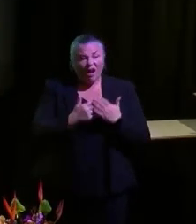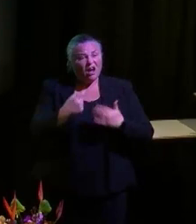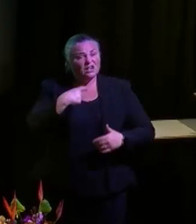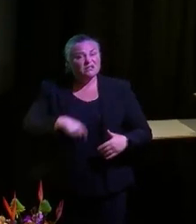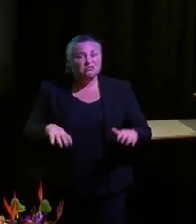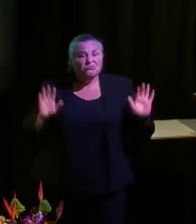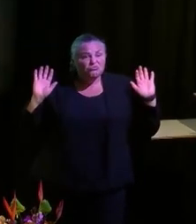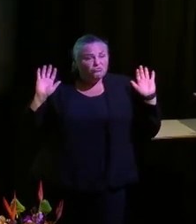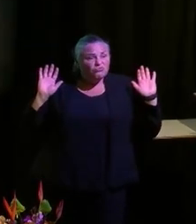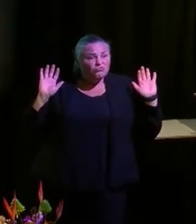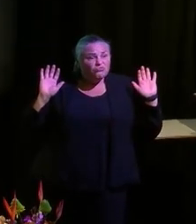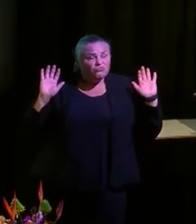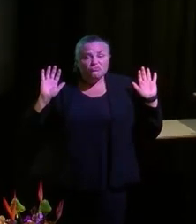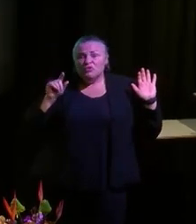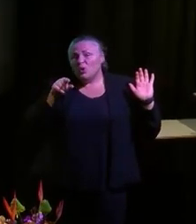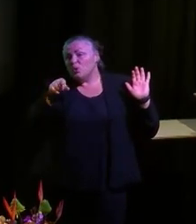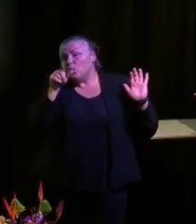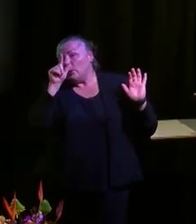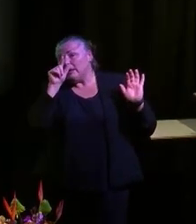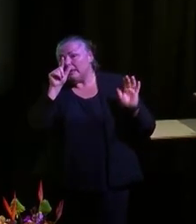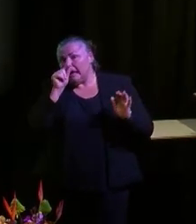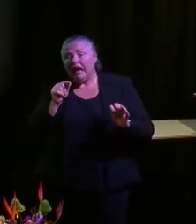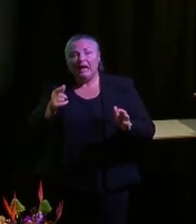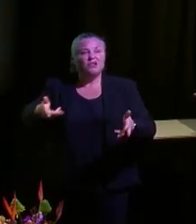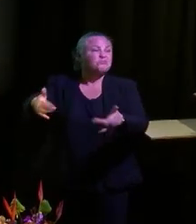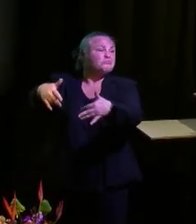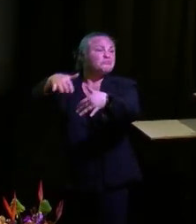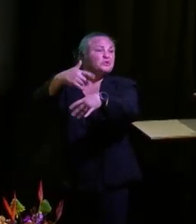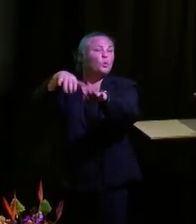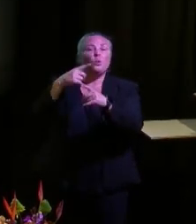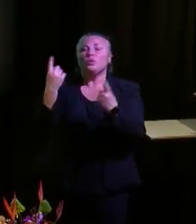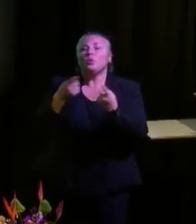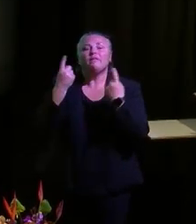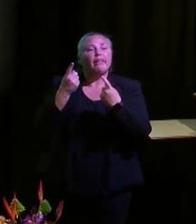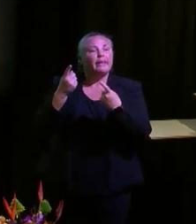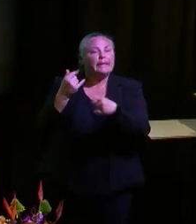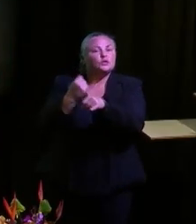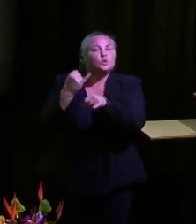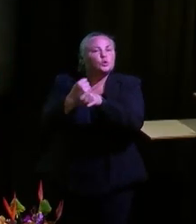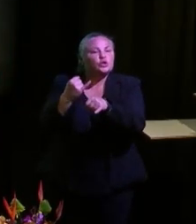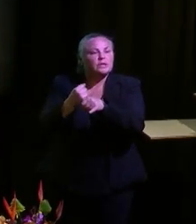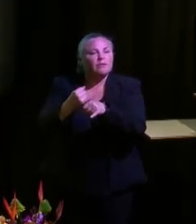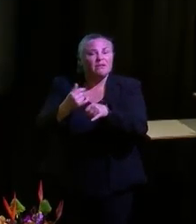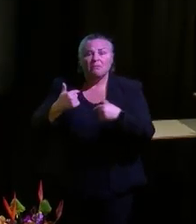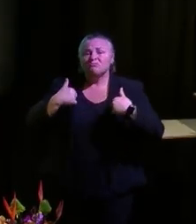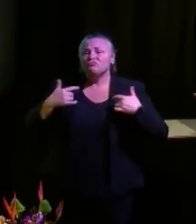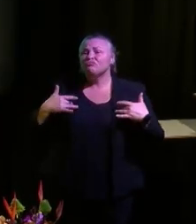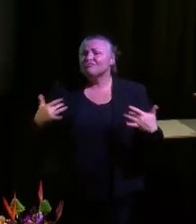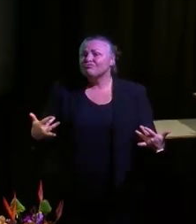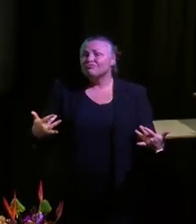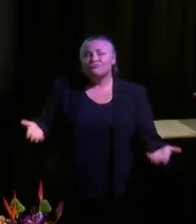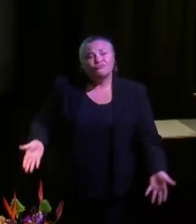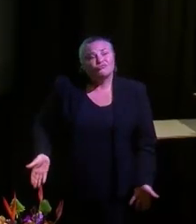have to, you know, deal with the dealer or the, you know, the institution or whatever. And I think it's really good just